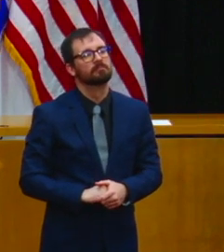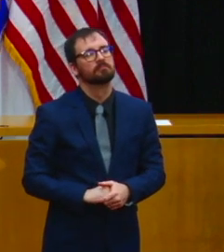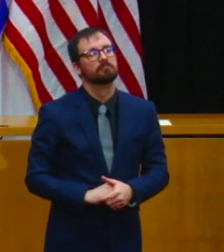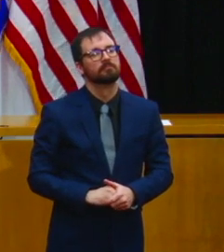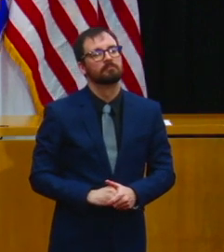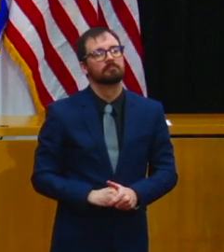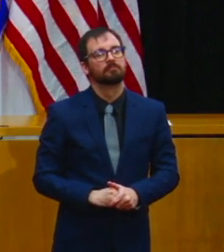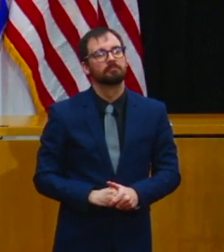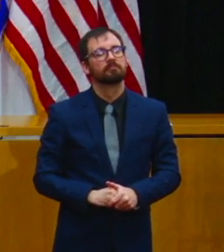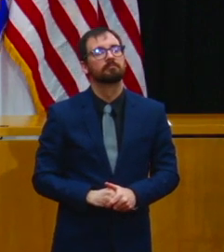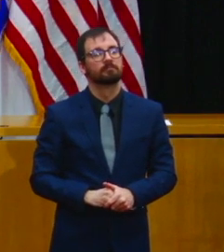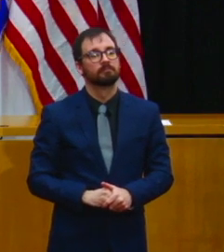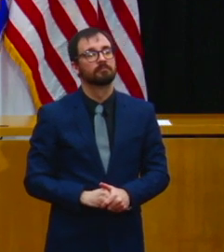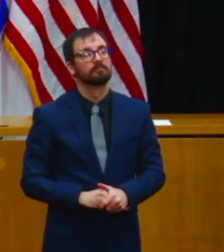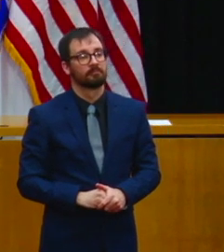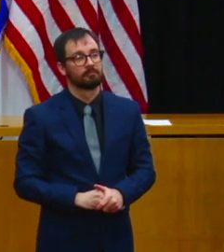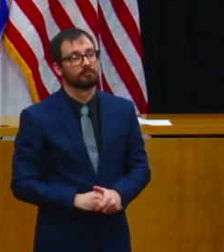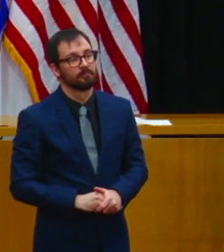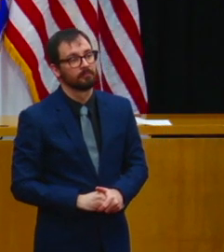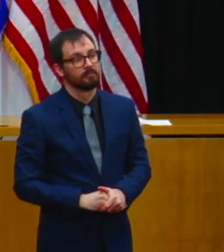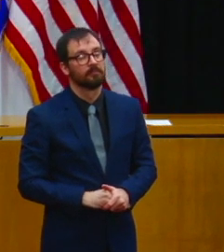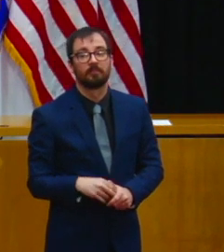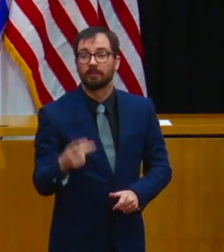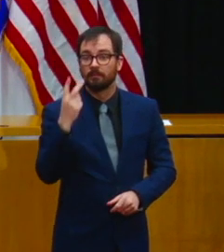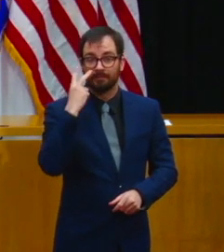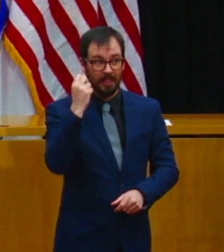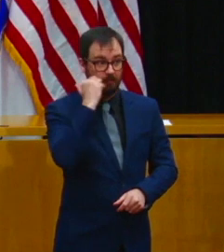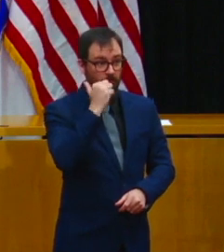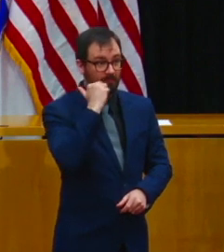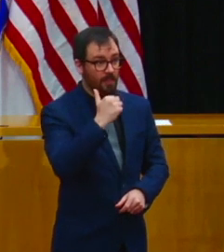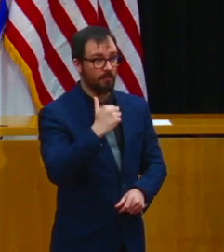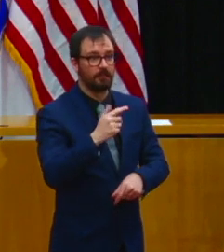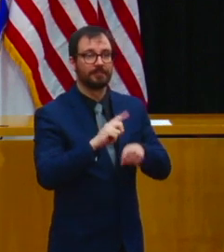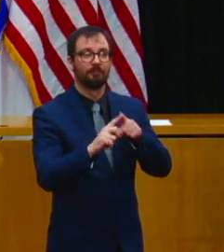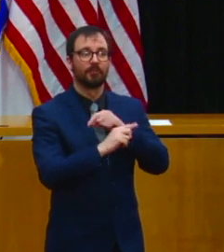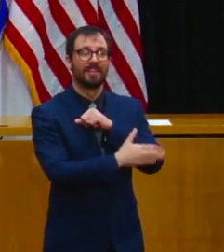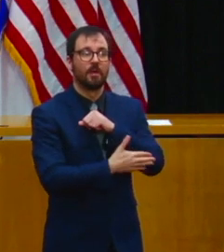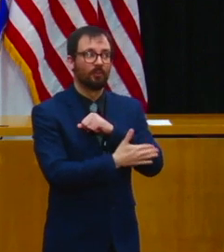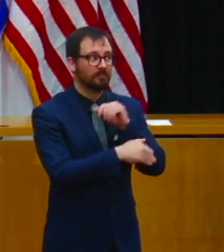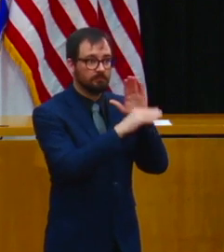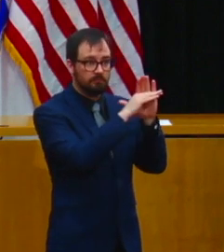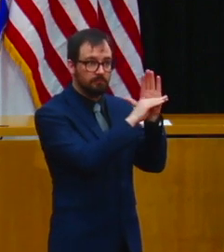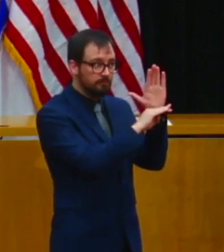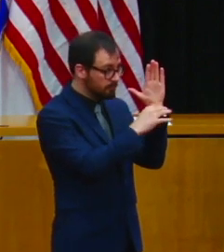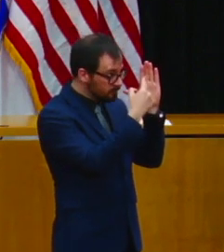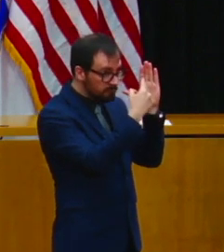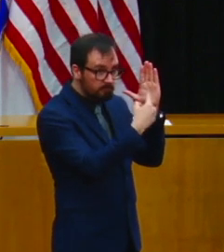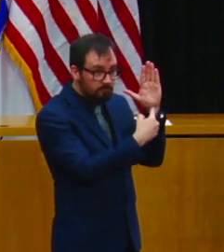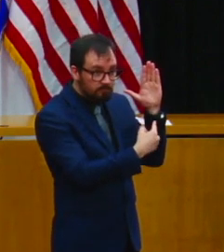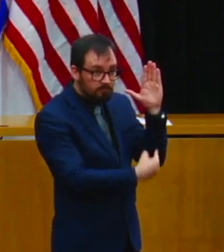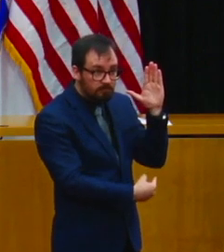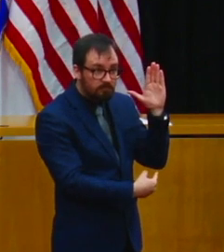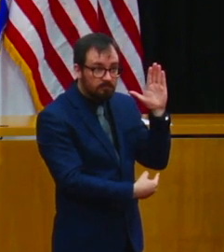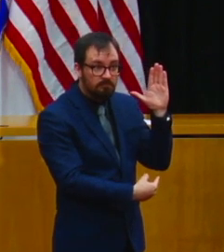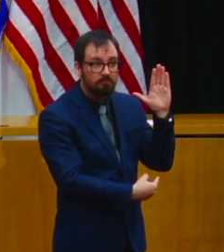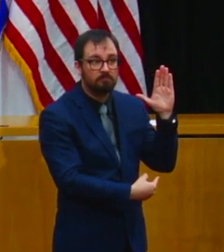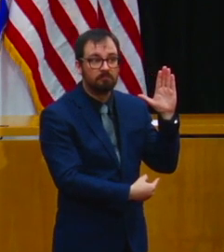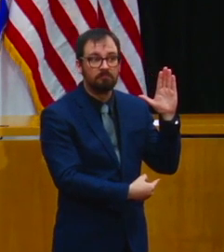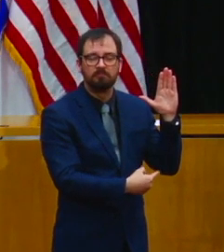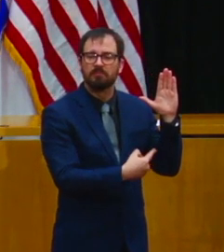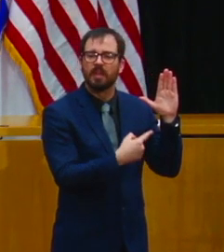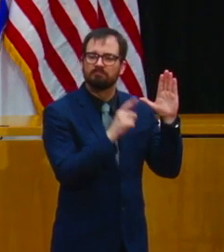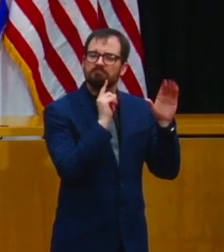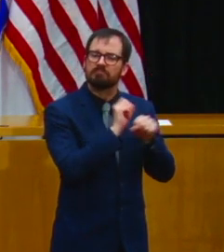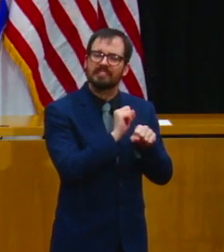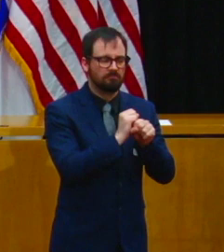day, I think it is fair to say that we have community spread in the Commonwealth of Massachusetts.